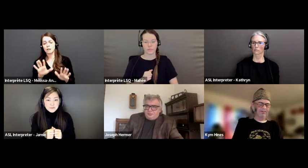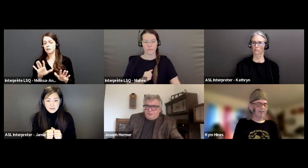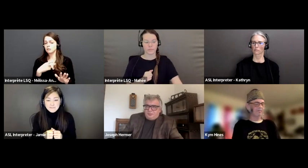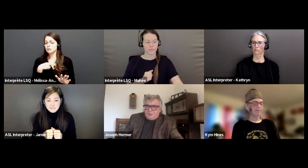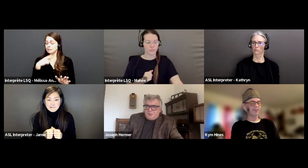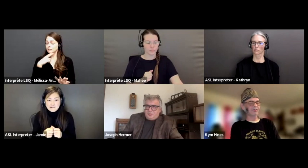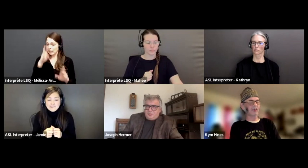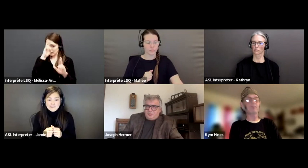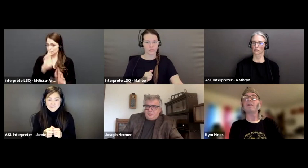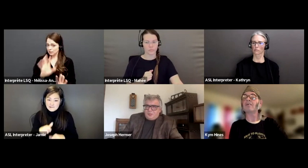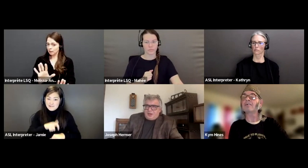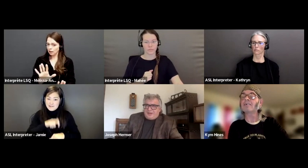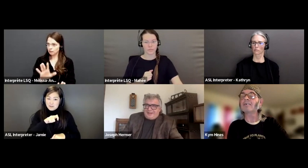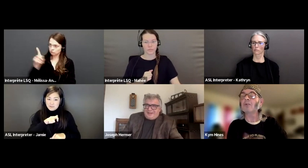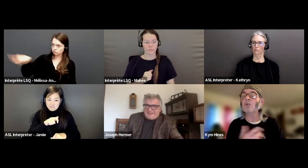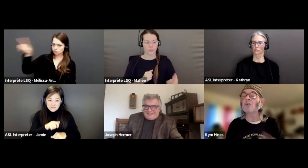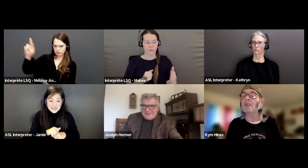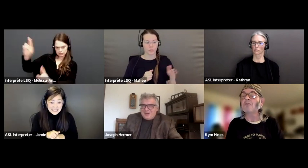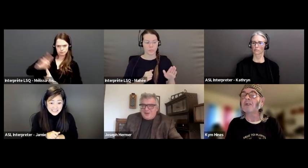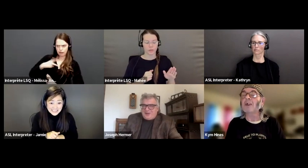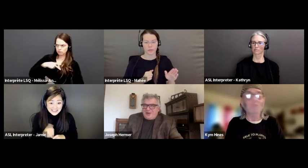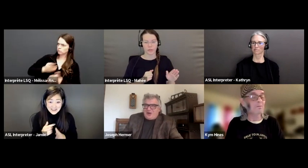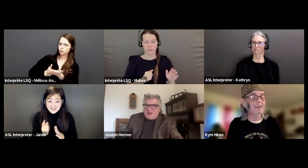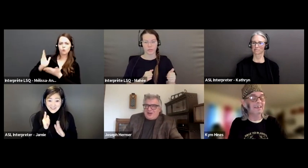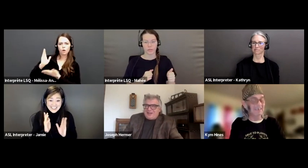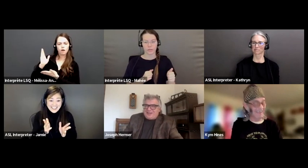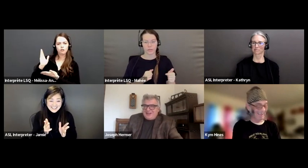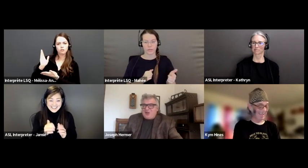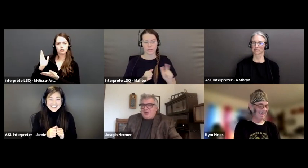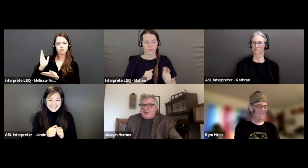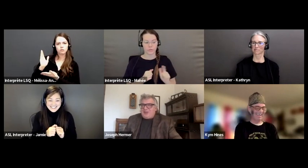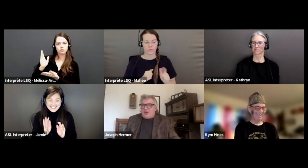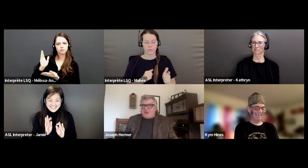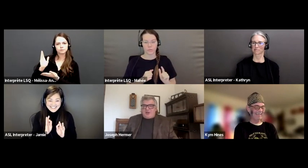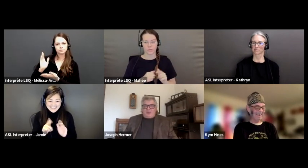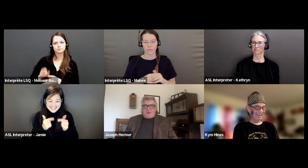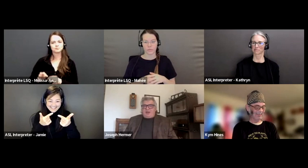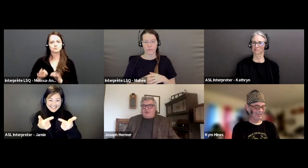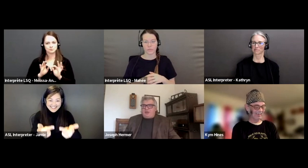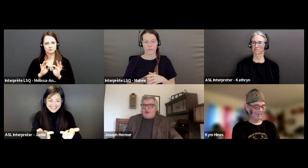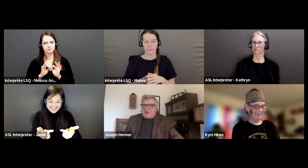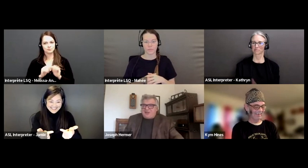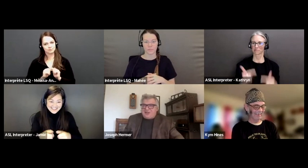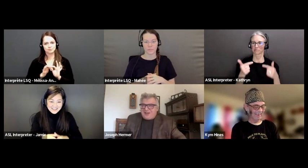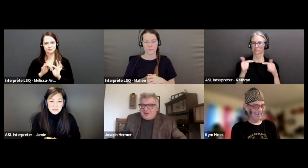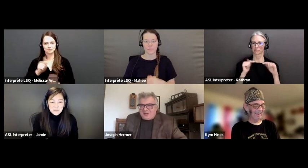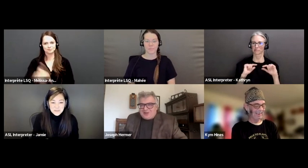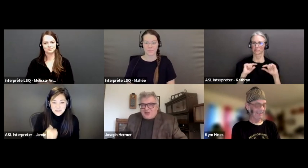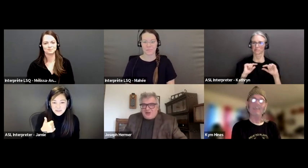oh, that's our timer there. We got 1 minute. We got 1 minute. In one of the other meetings